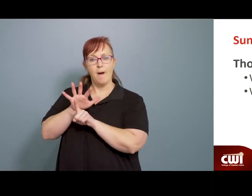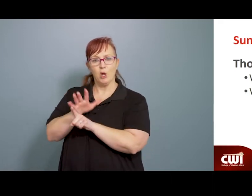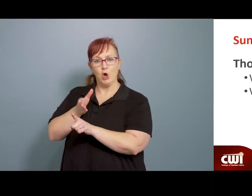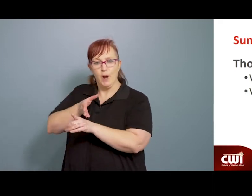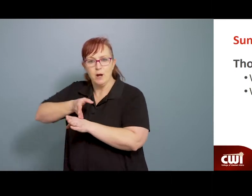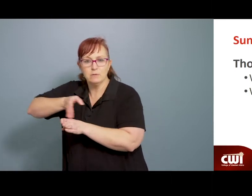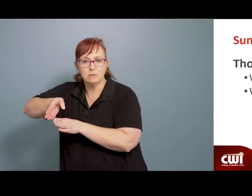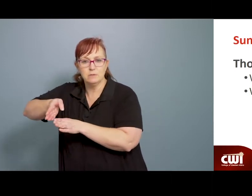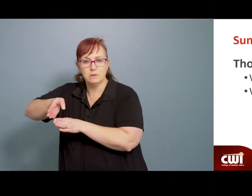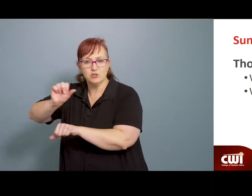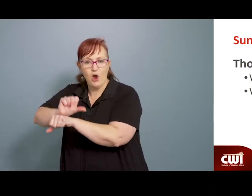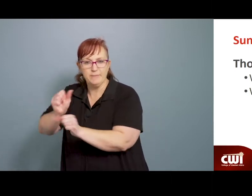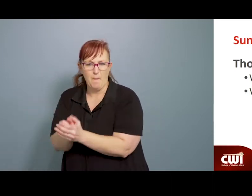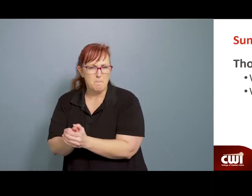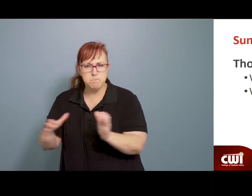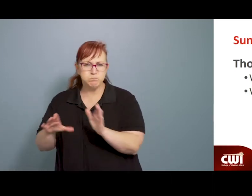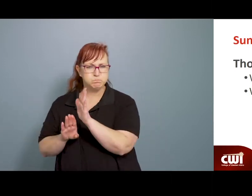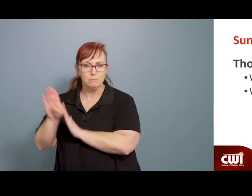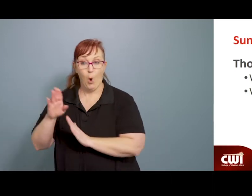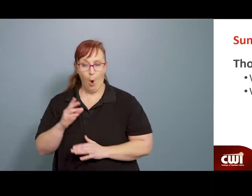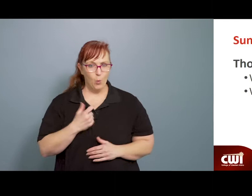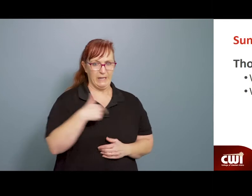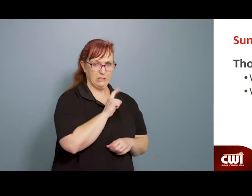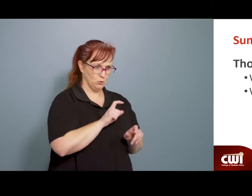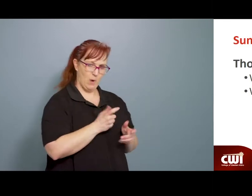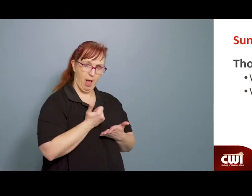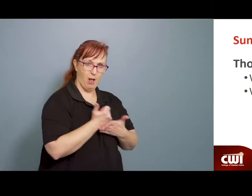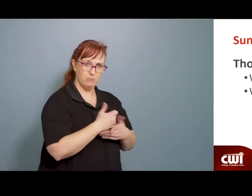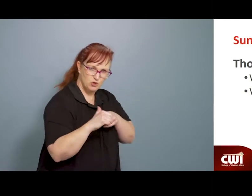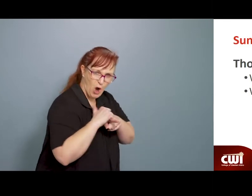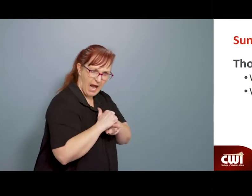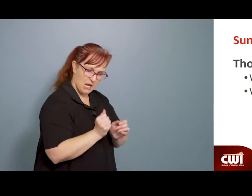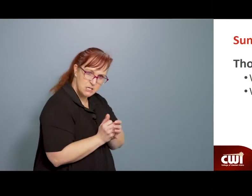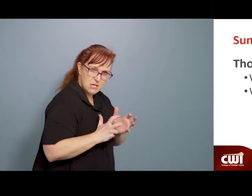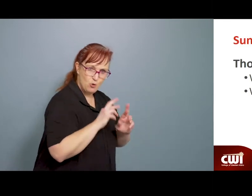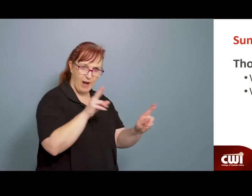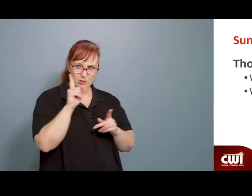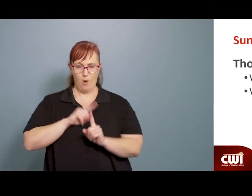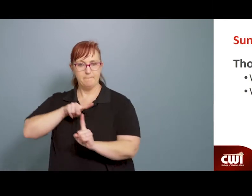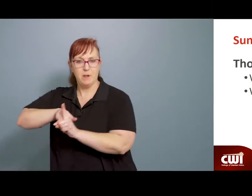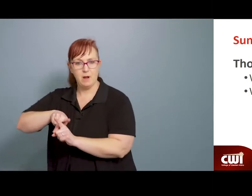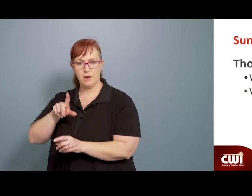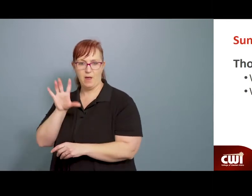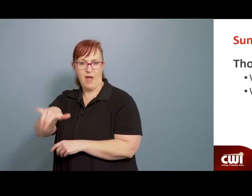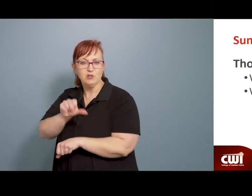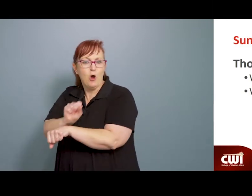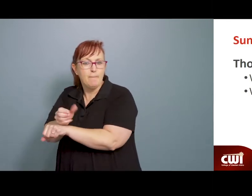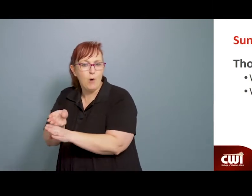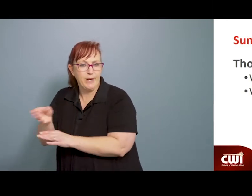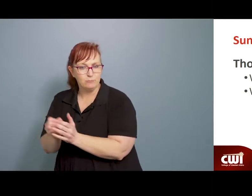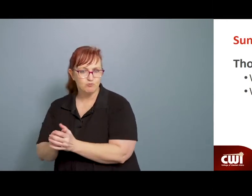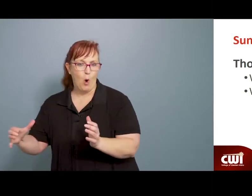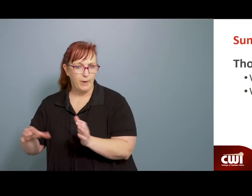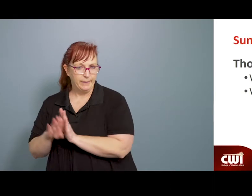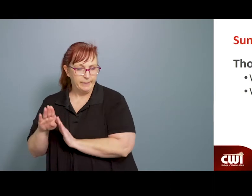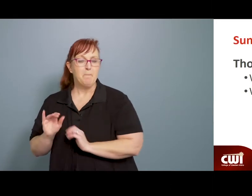some of the things that CWI can enhance currently? And some of the things I wanted to touch